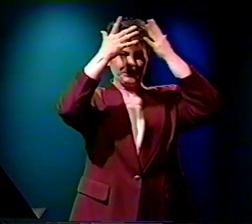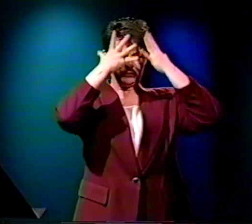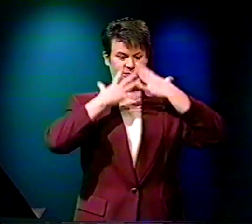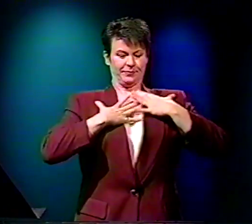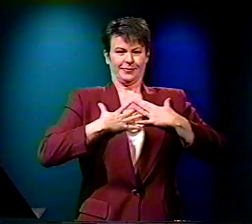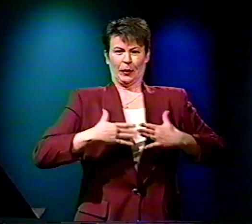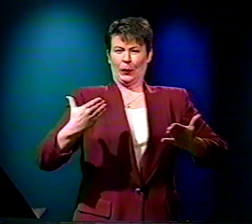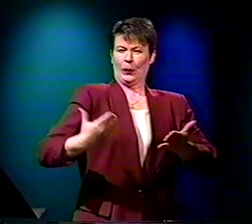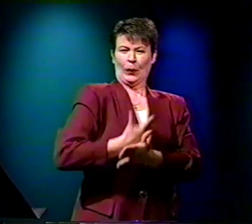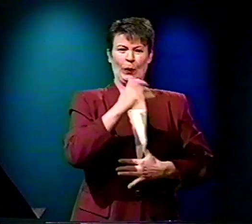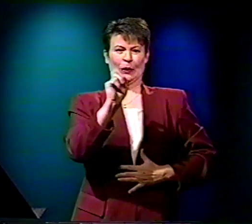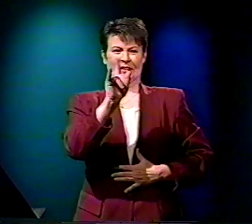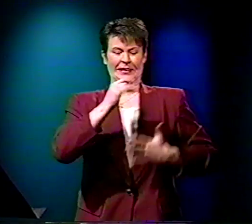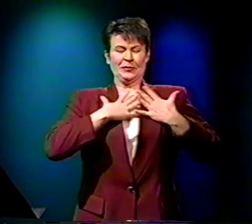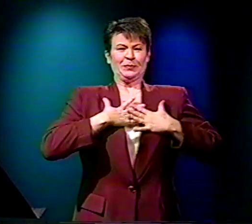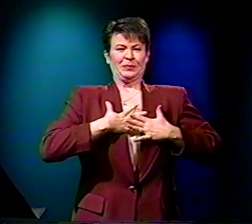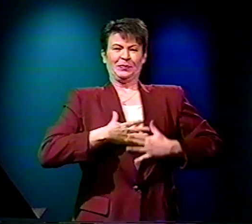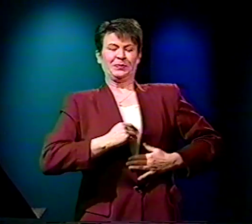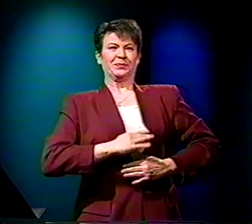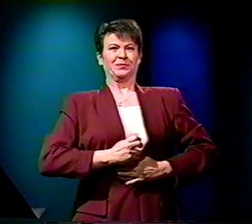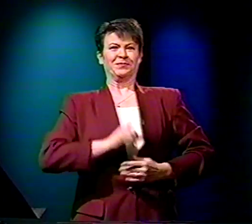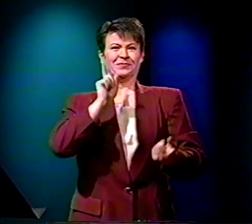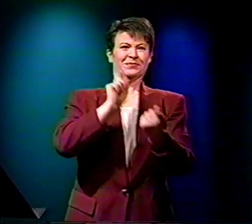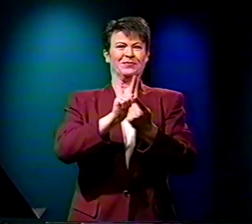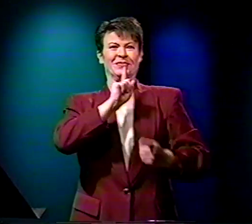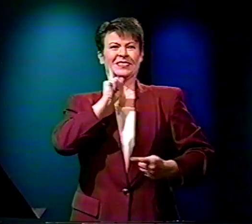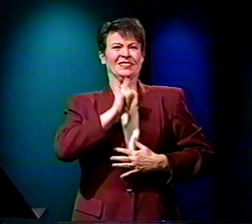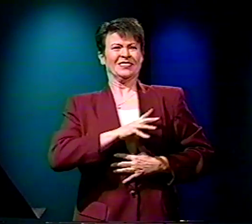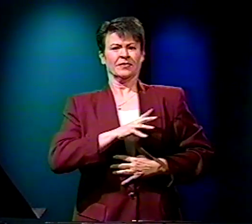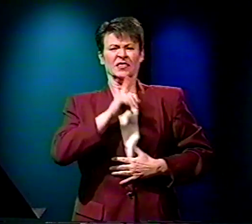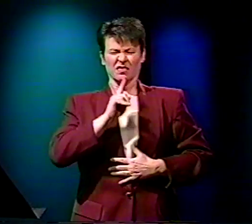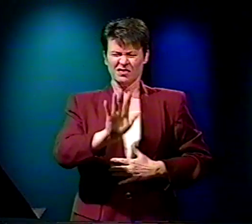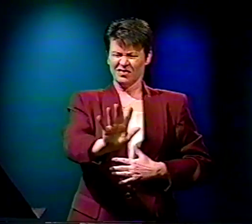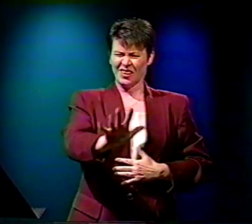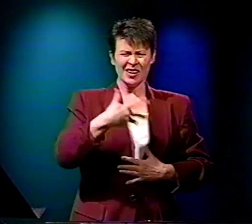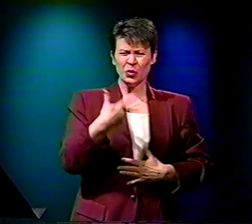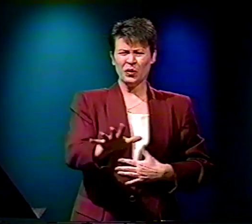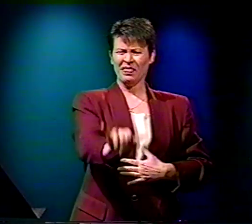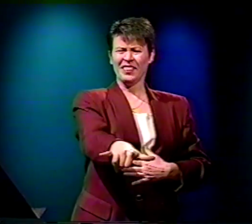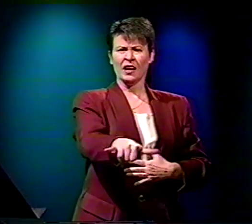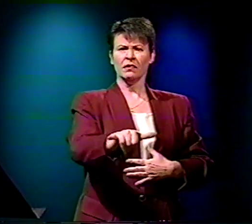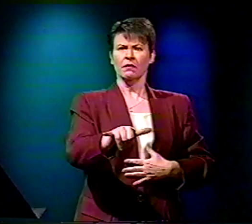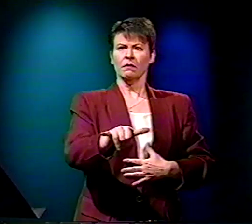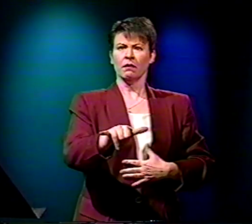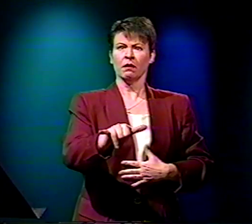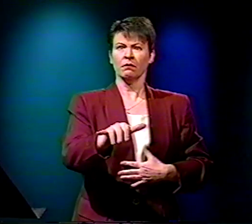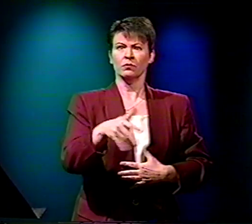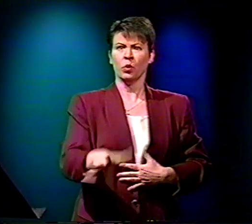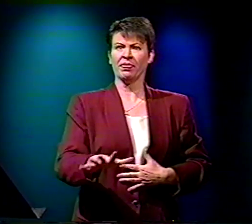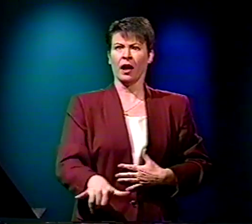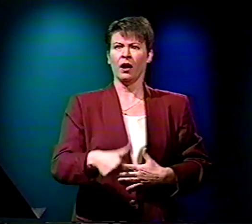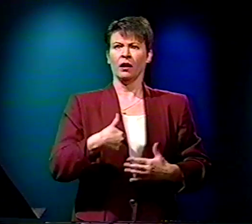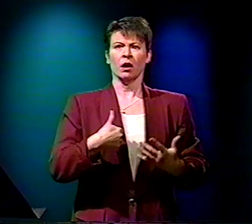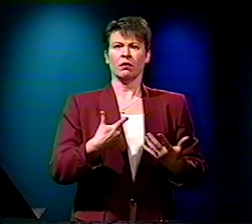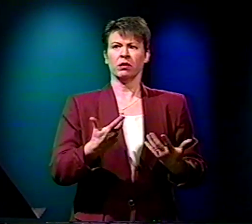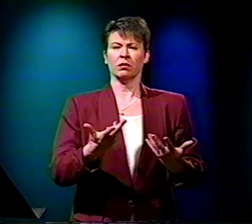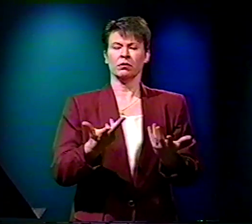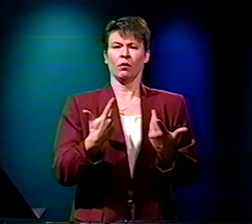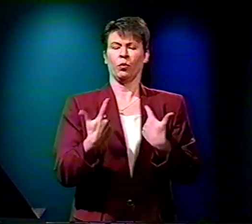and they put on their brand new skin, that of the mediator. And so they meet their deaf person the next time they go out to interpret, and the deaf person may